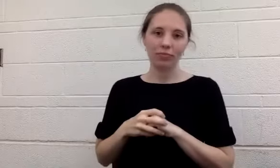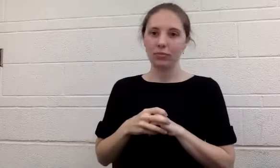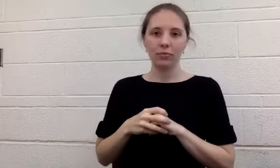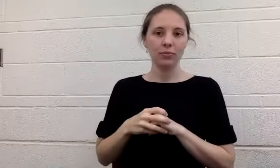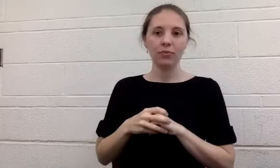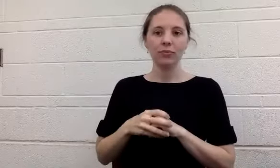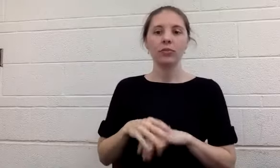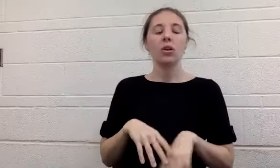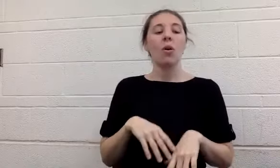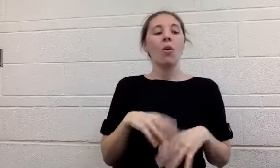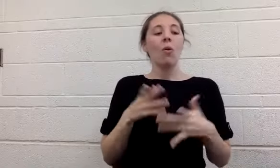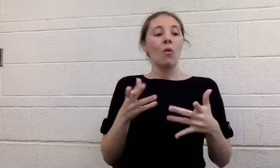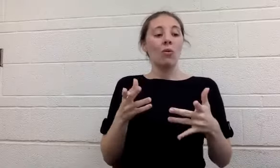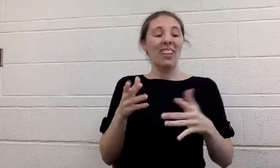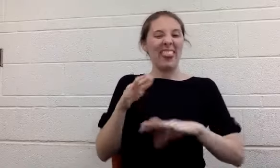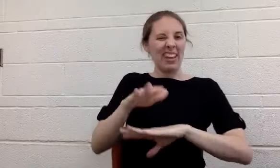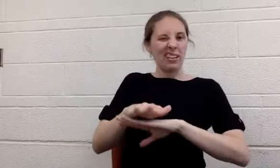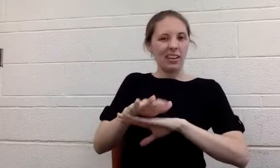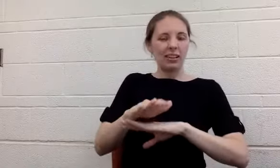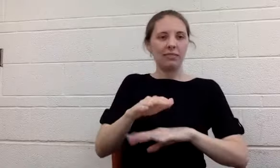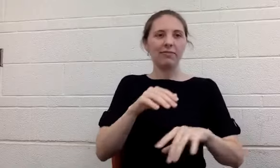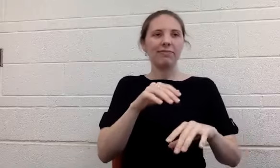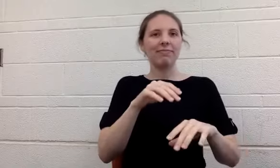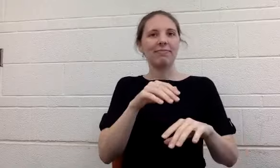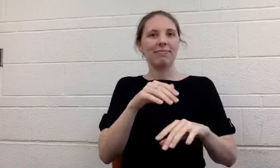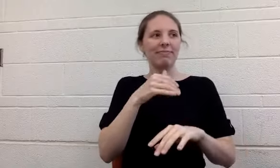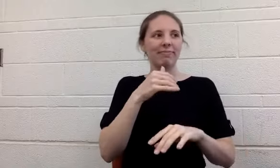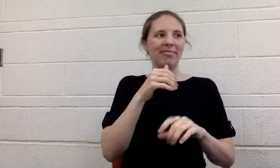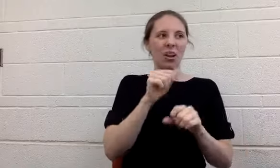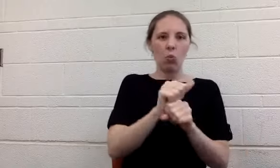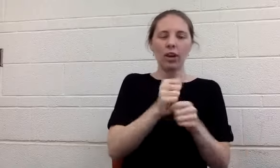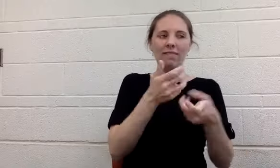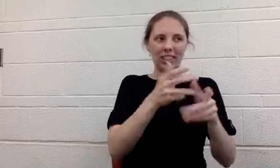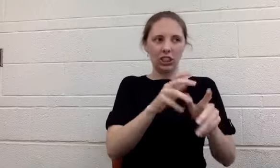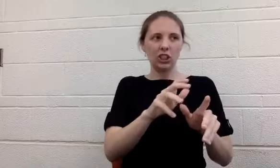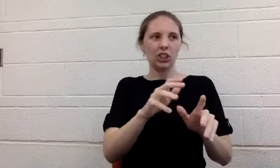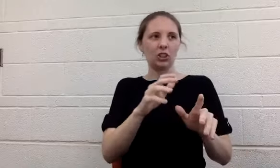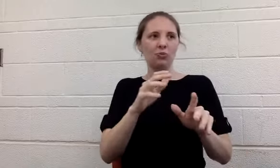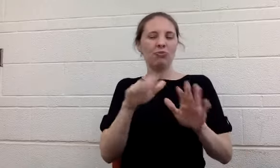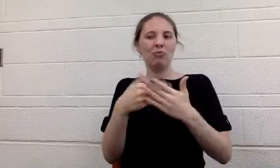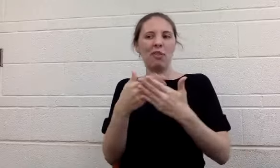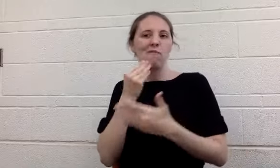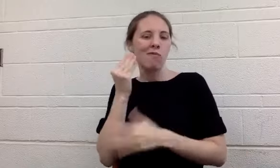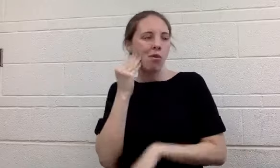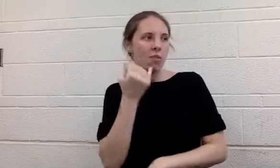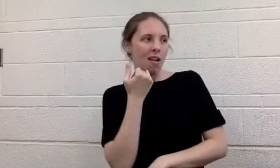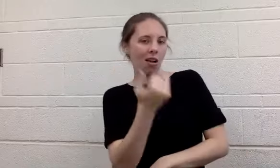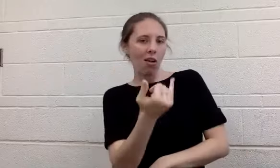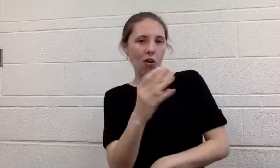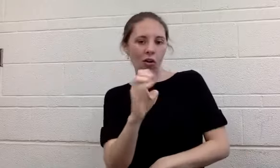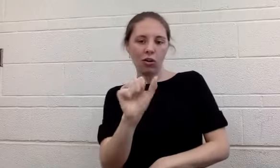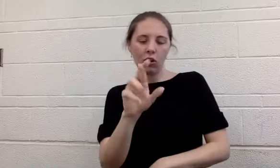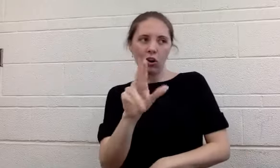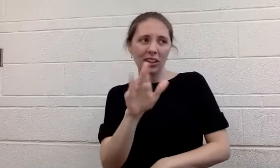him to meetings, doing, being his AA guru guy or something because I want him to get well. And I really